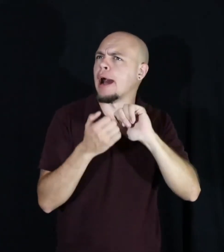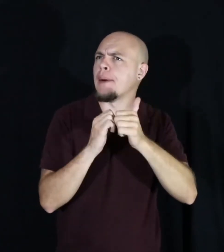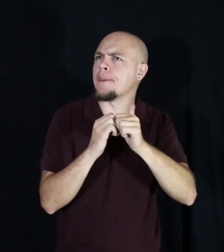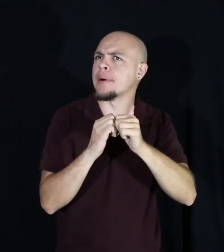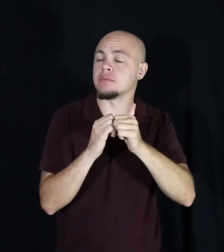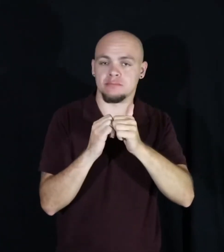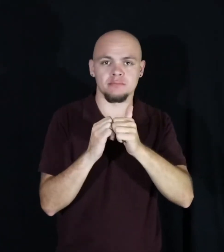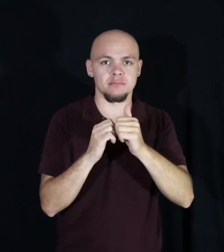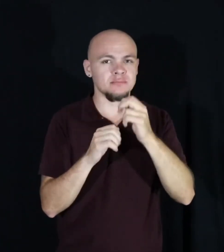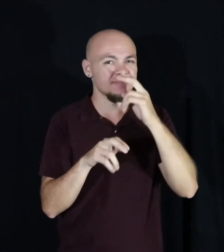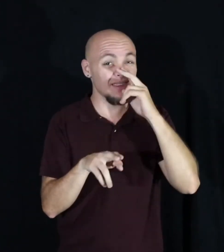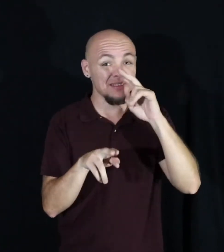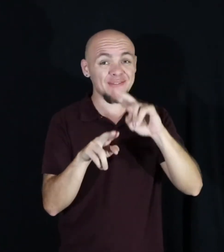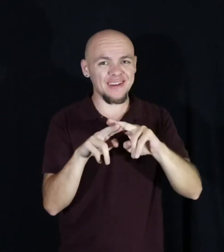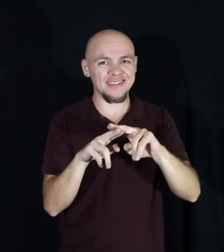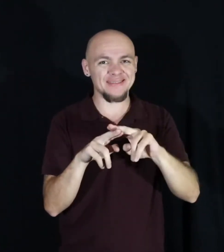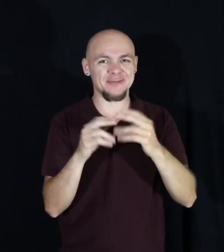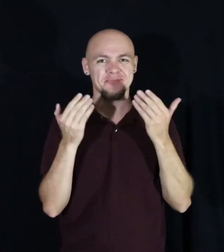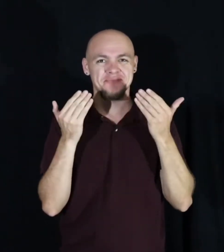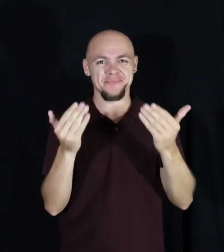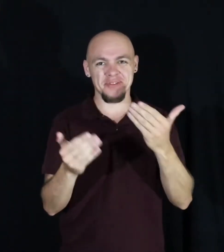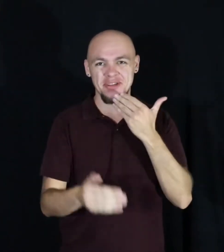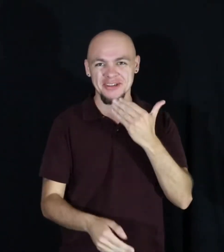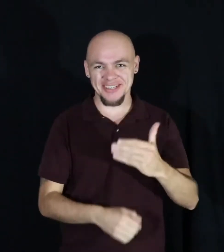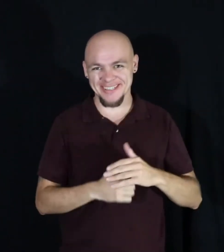It was fun. We got along well.